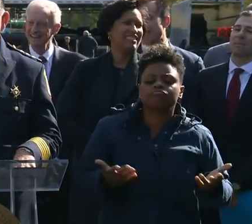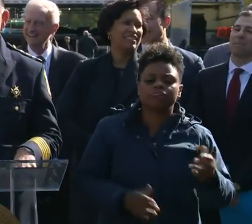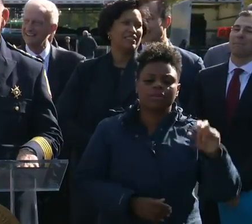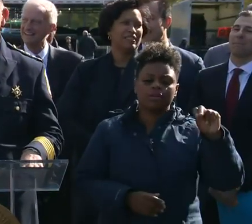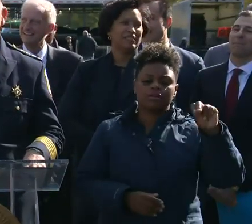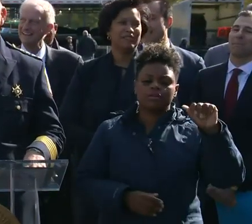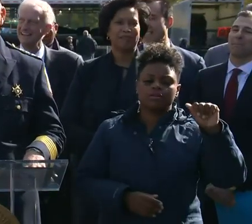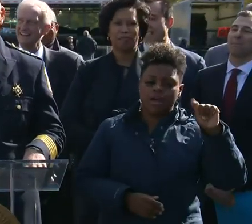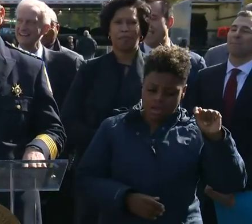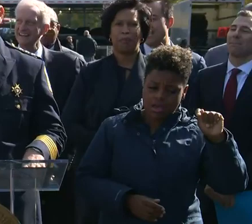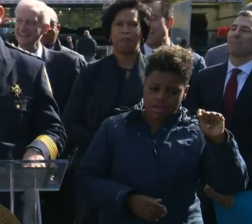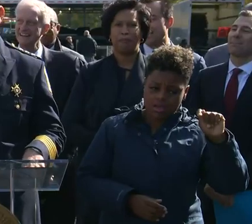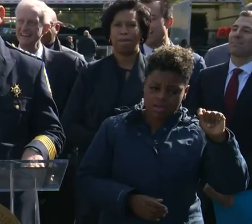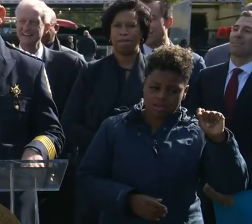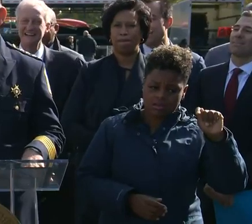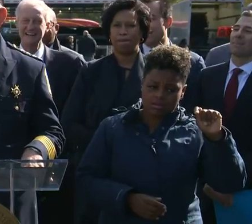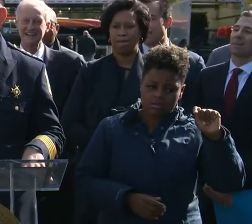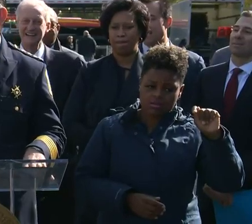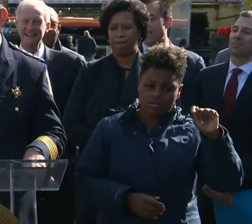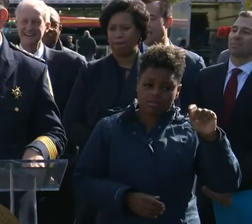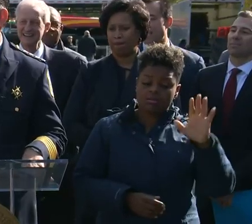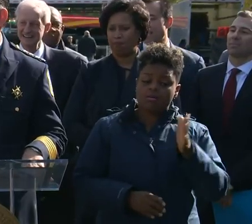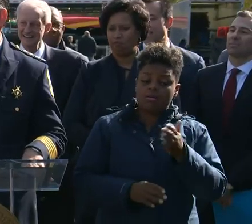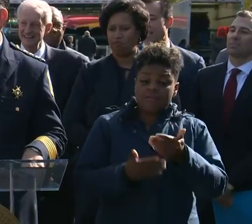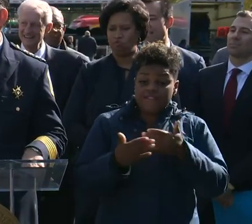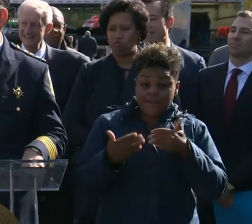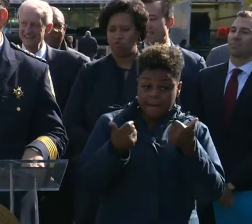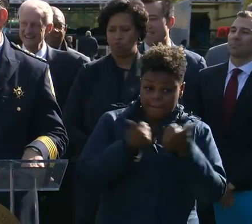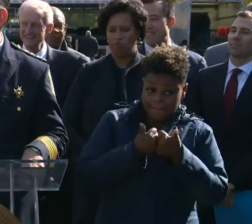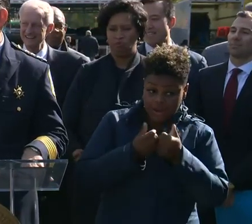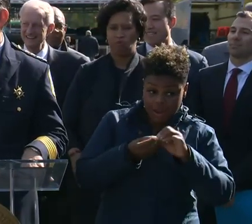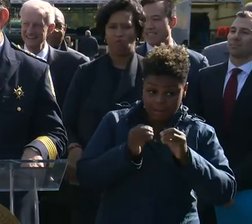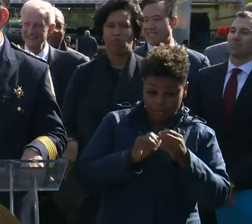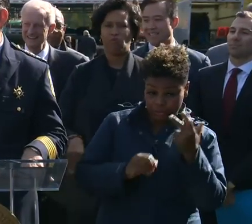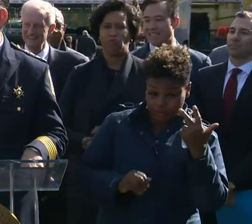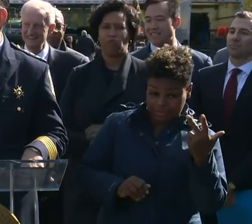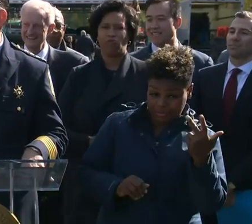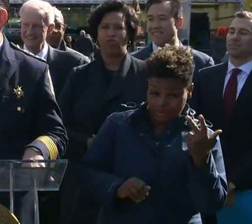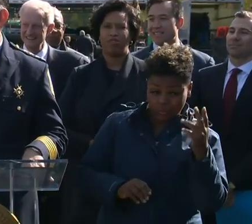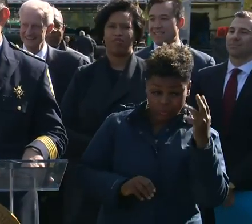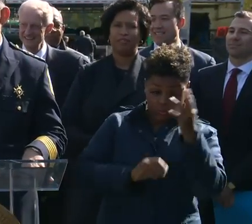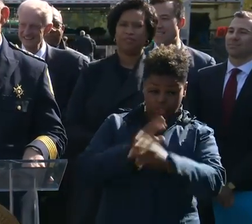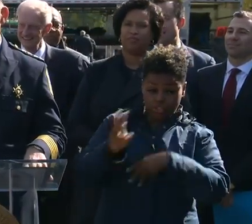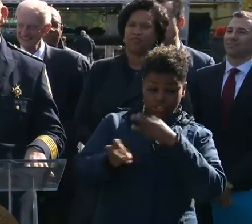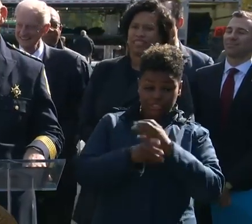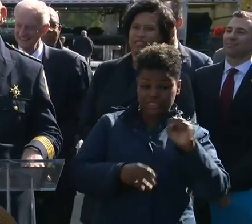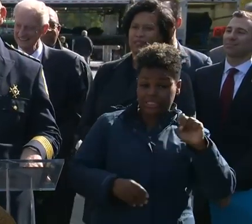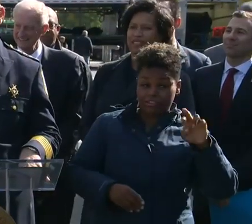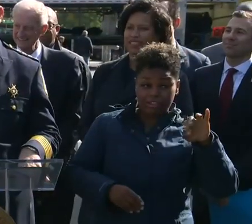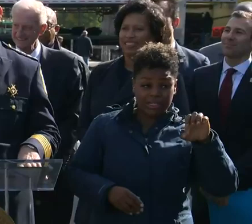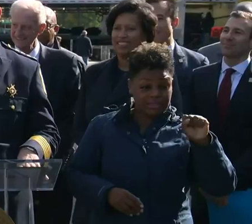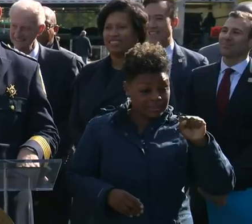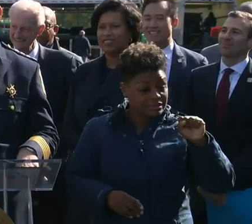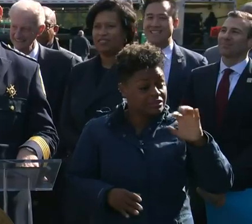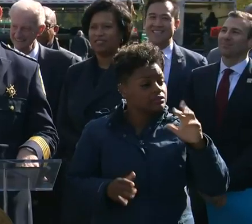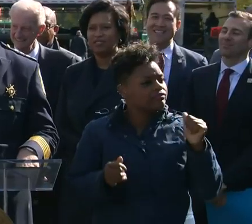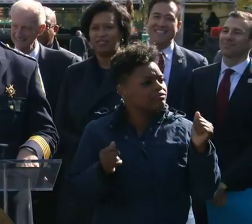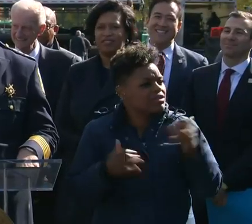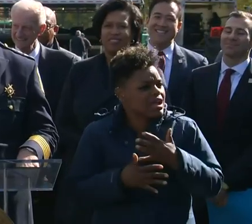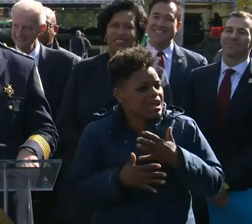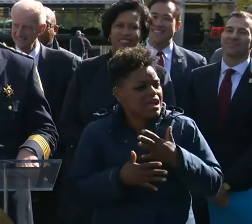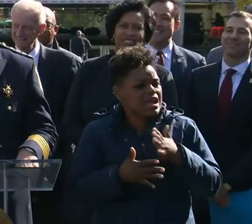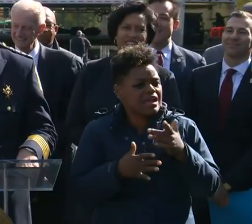World Series, we were all afraid to mention the word parade. Tomorrow we will be hosting